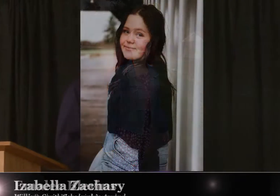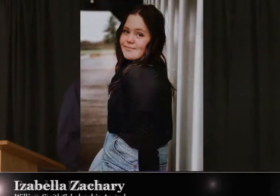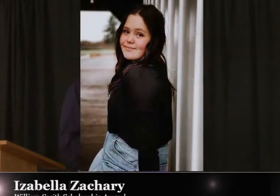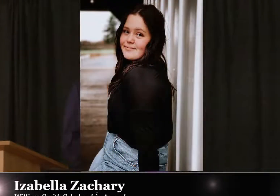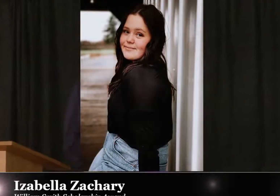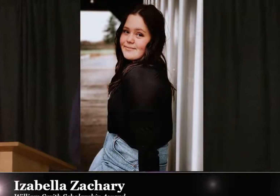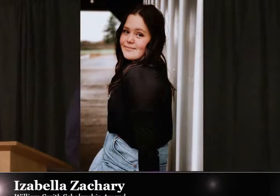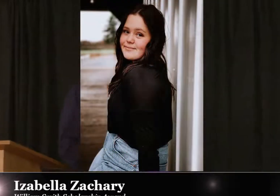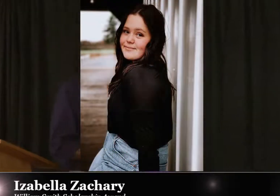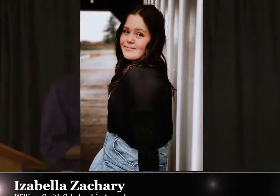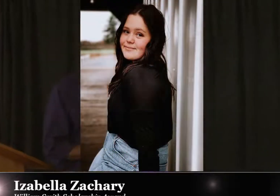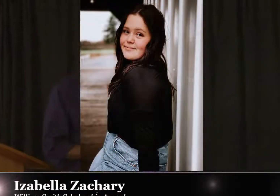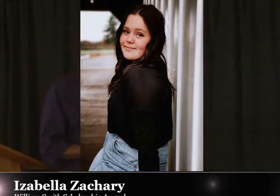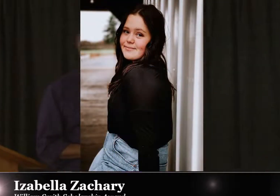Next.